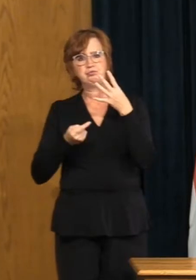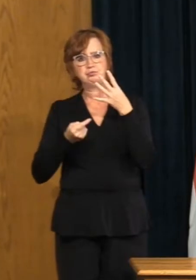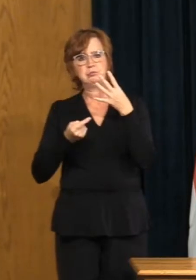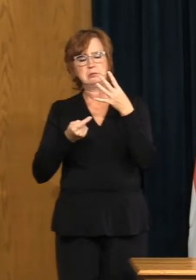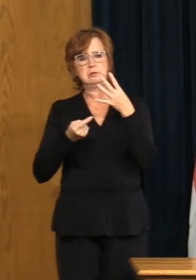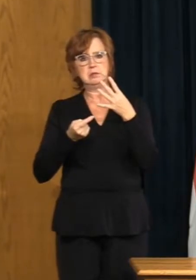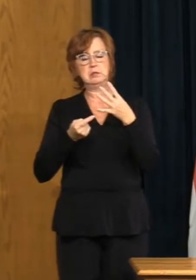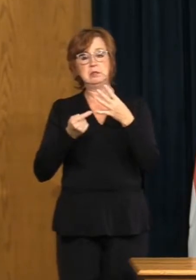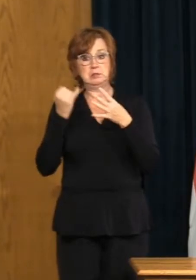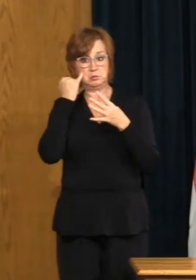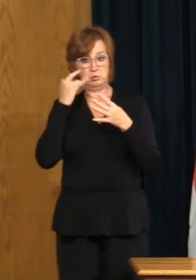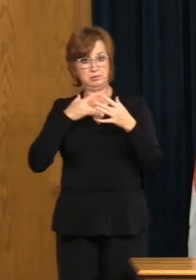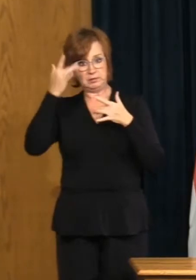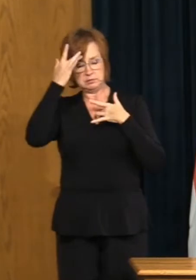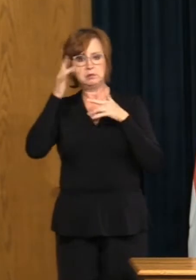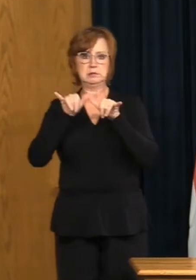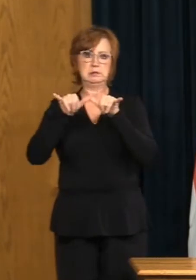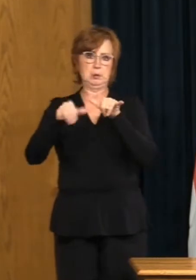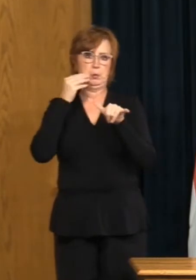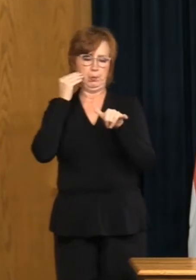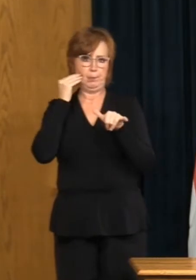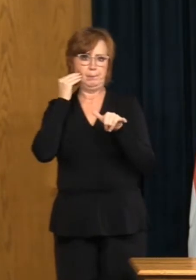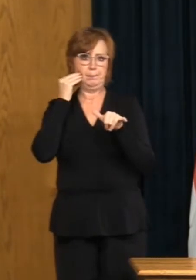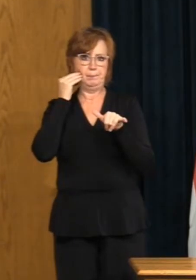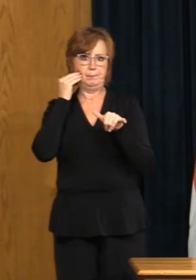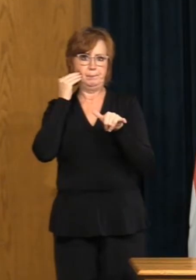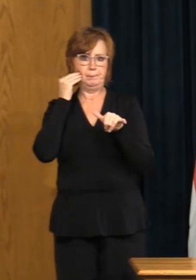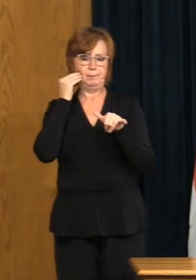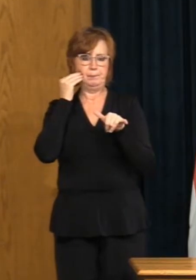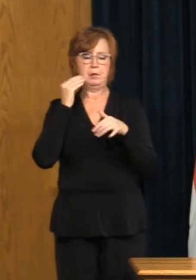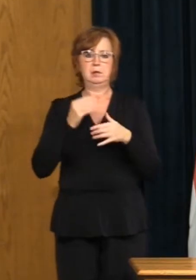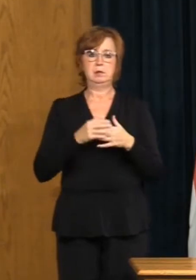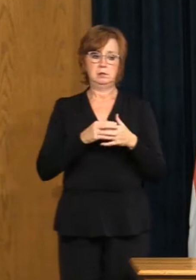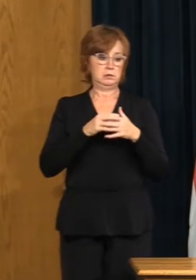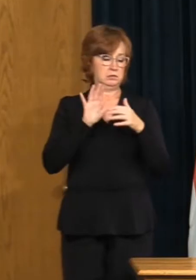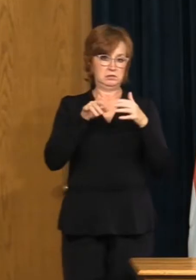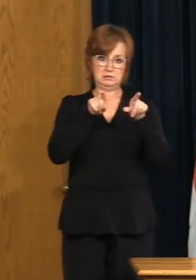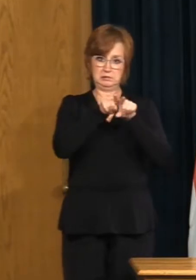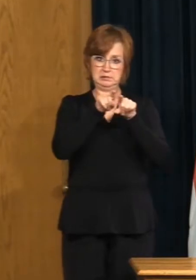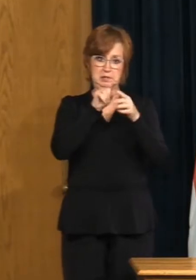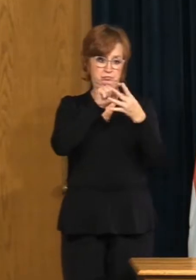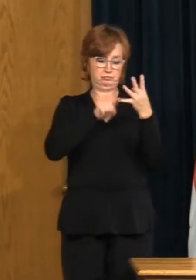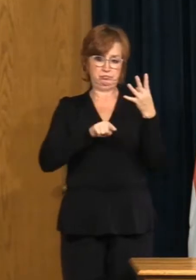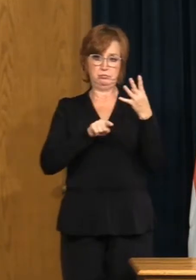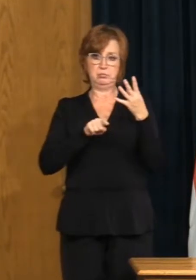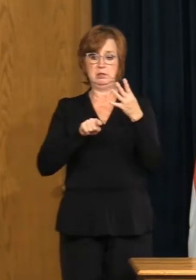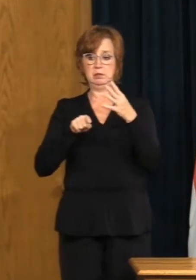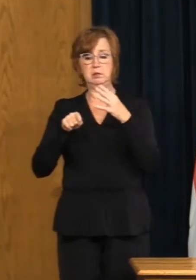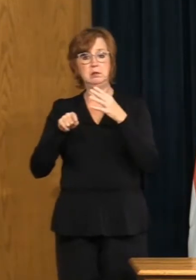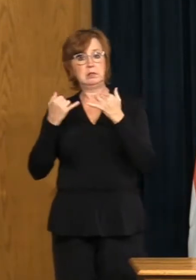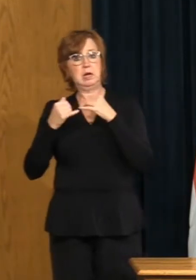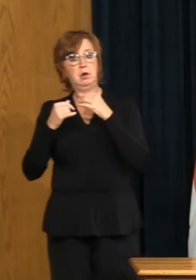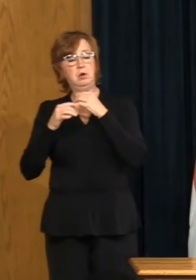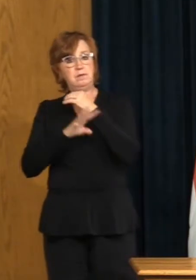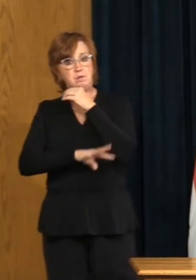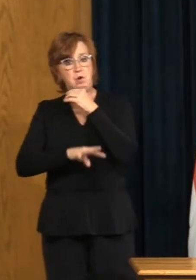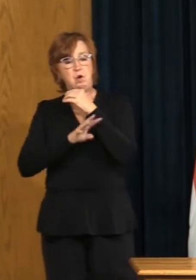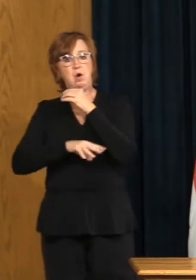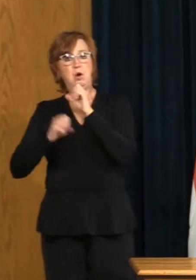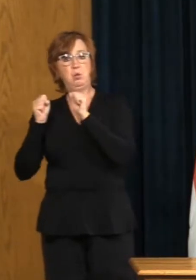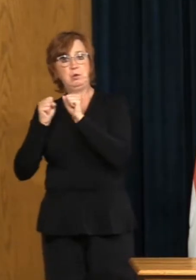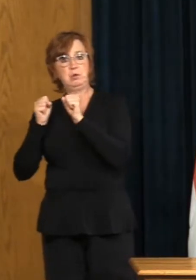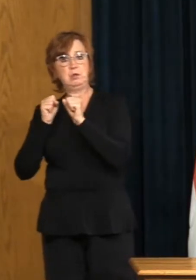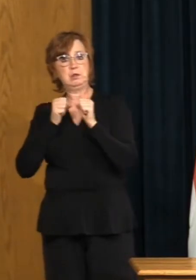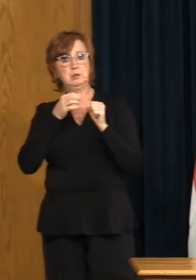And this will really continue to support us as we move into the fall and winter months. The Reopen Saskatchewan